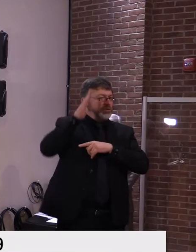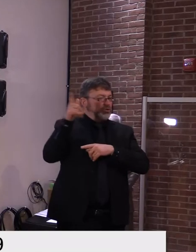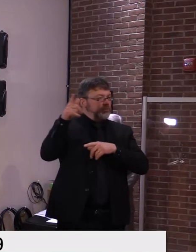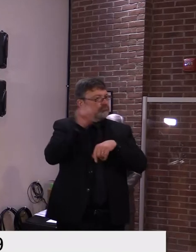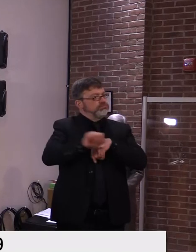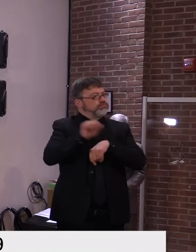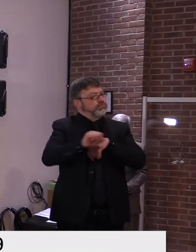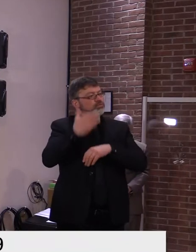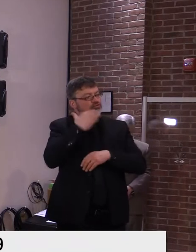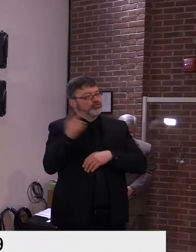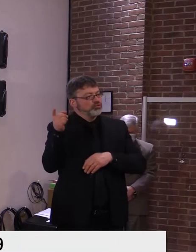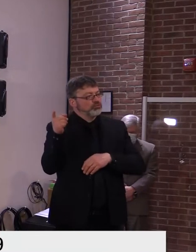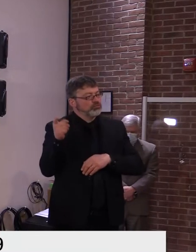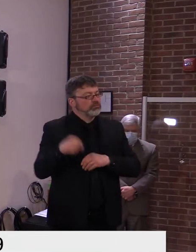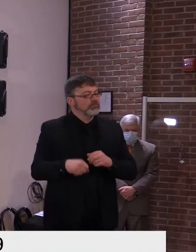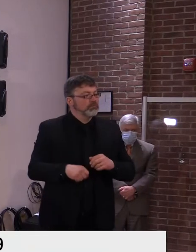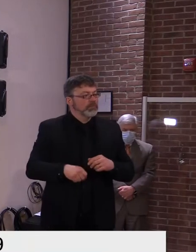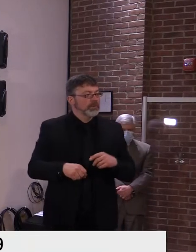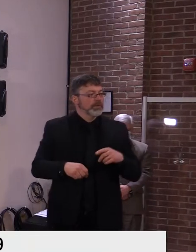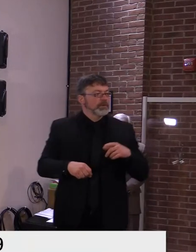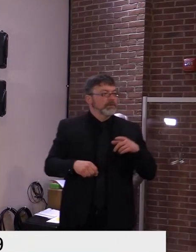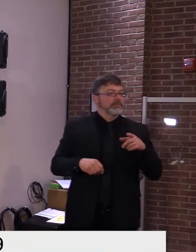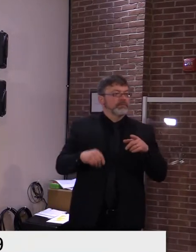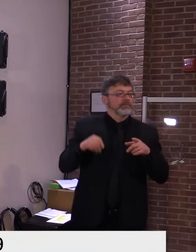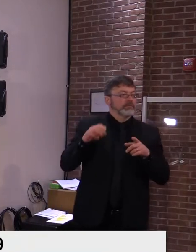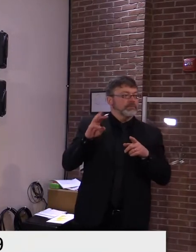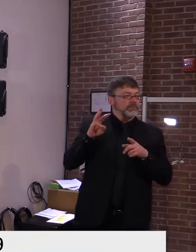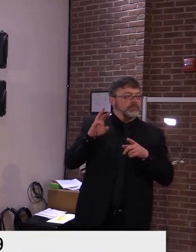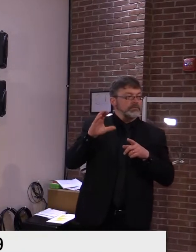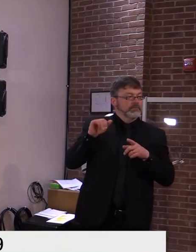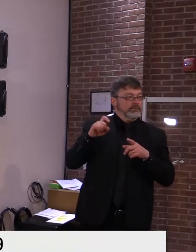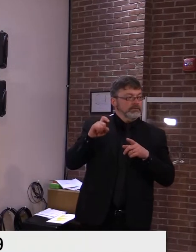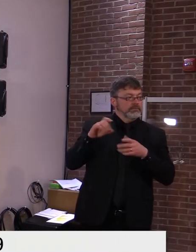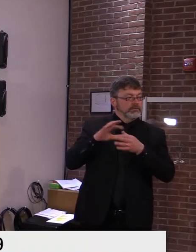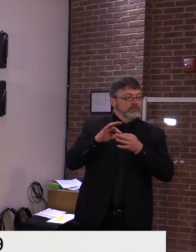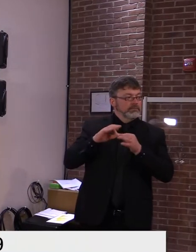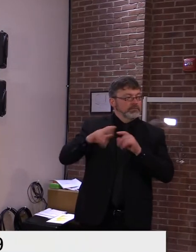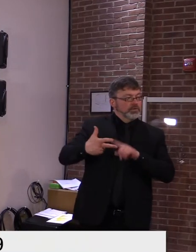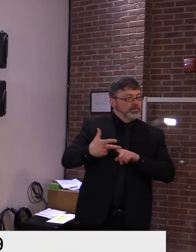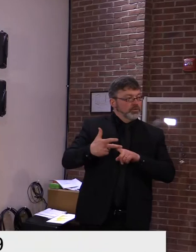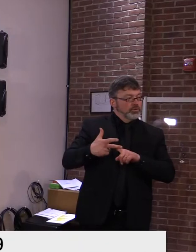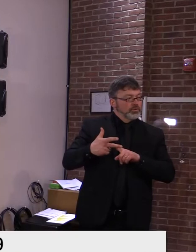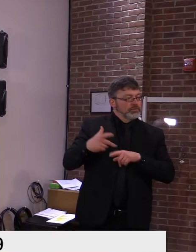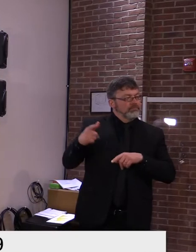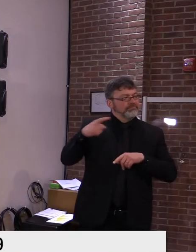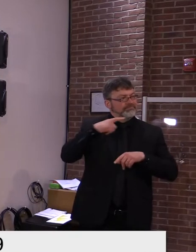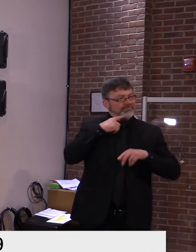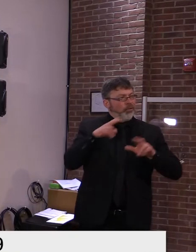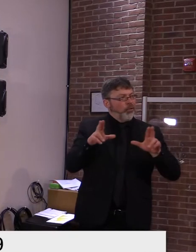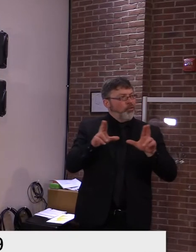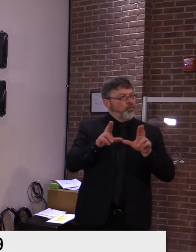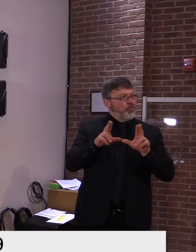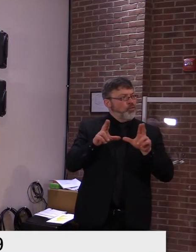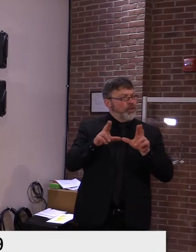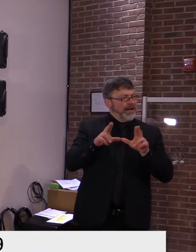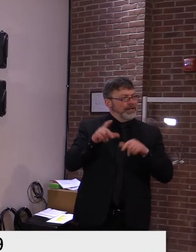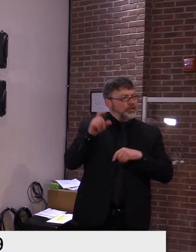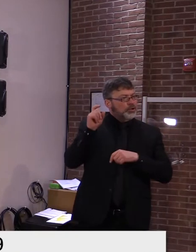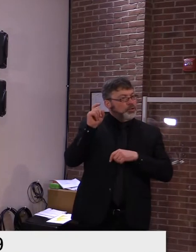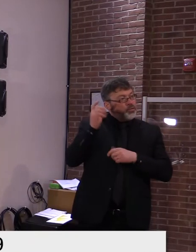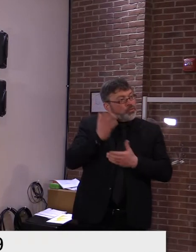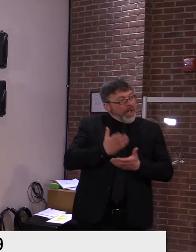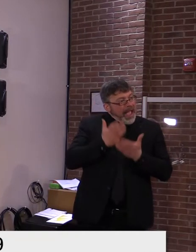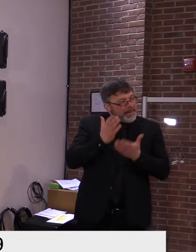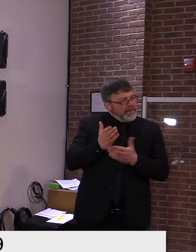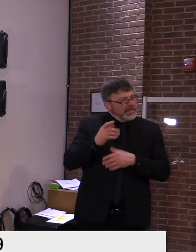pushing back on the proposal, instead saying that, you know, we should raise revenues on the state's top earners. What do you make